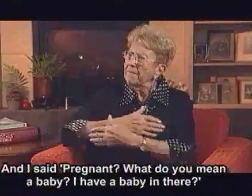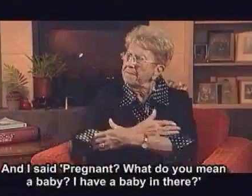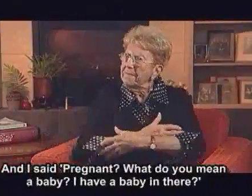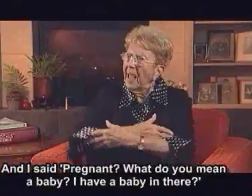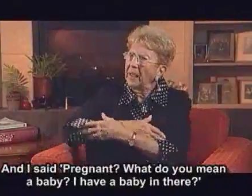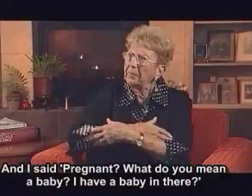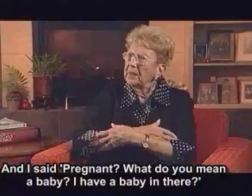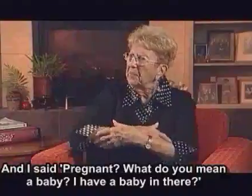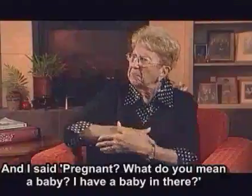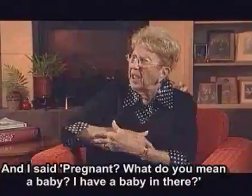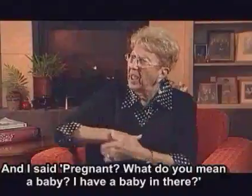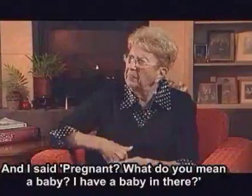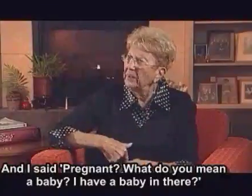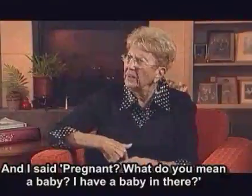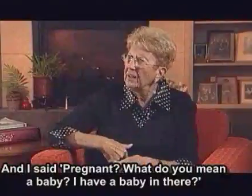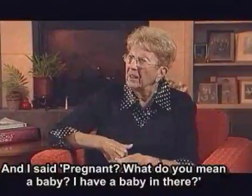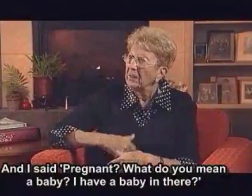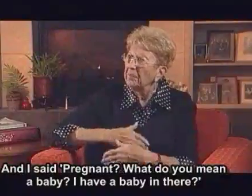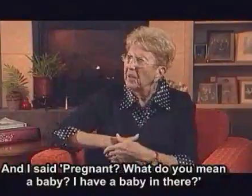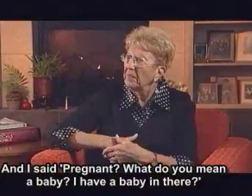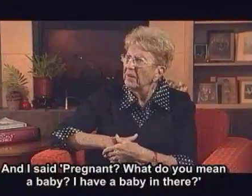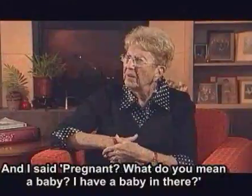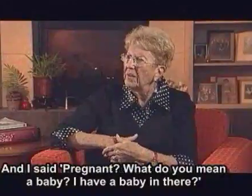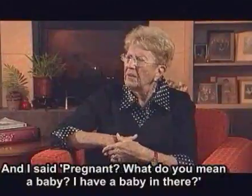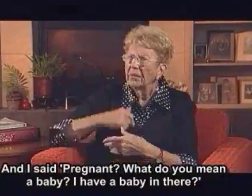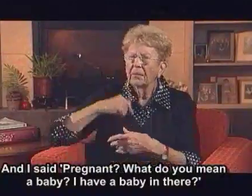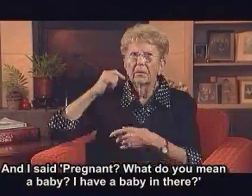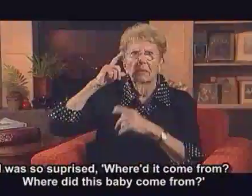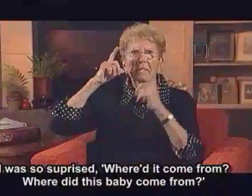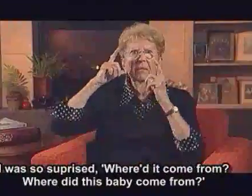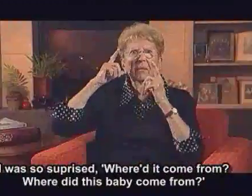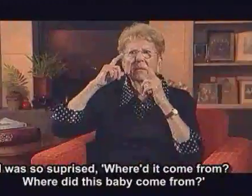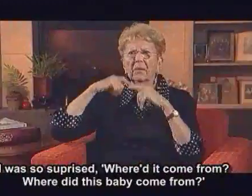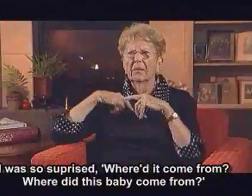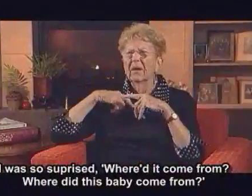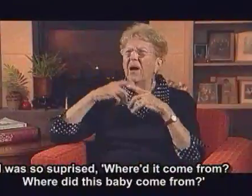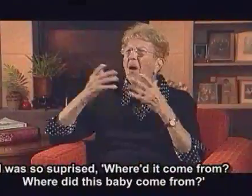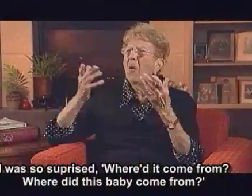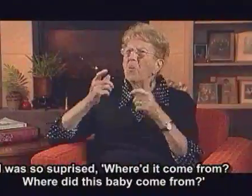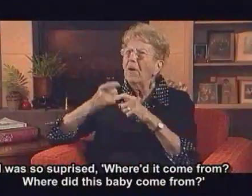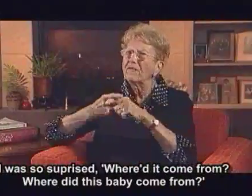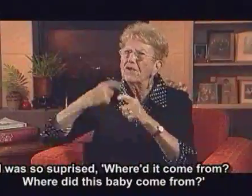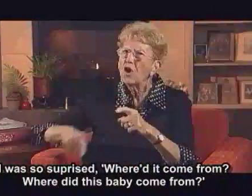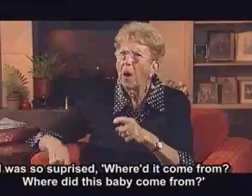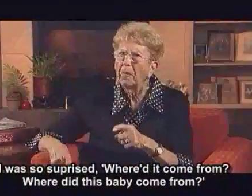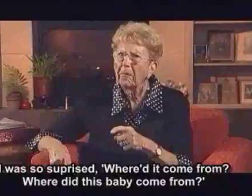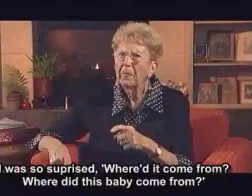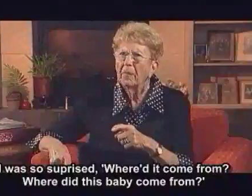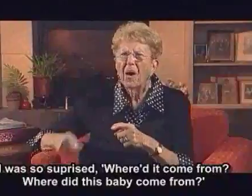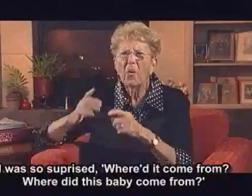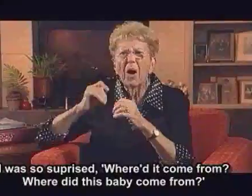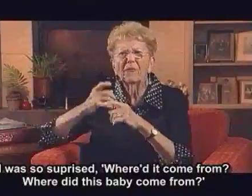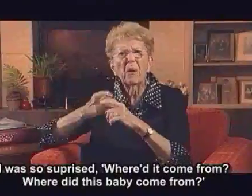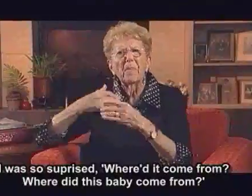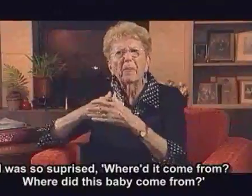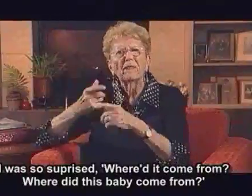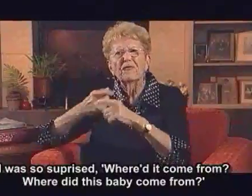And I said, "Pregnant? What do you mean, a baby? I have a baby in there?" I was so surprised. Where'd it come